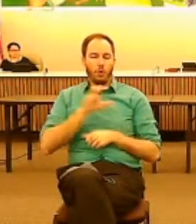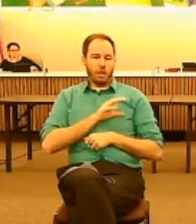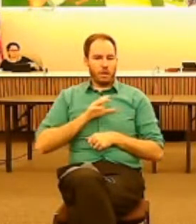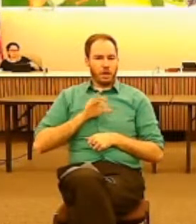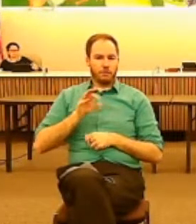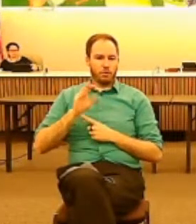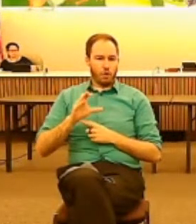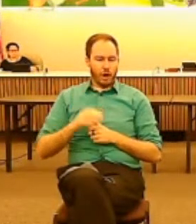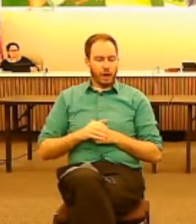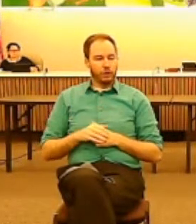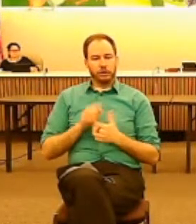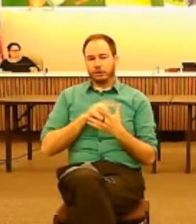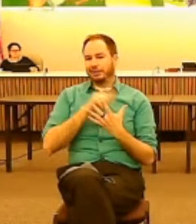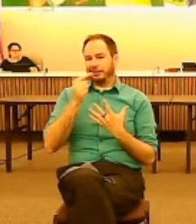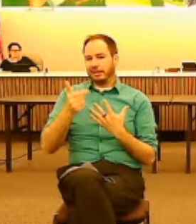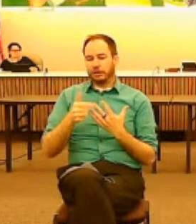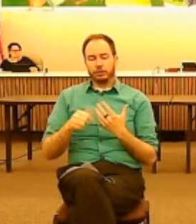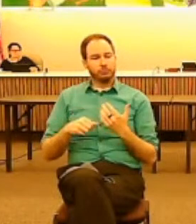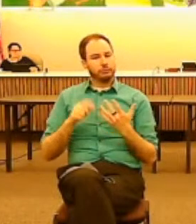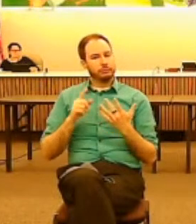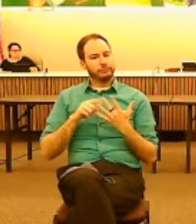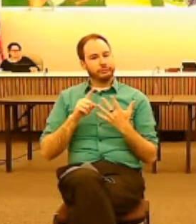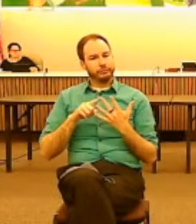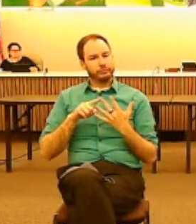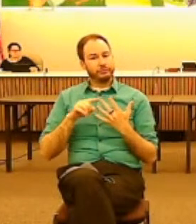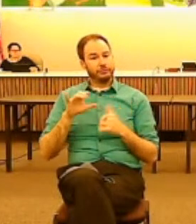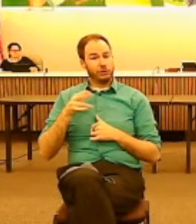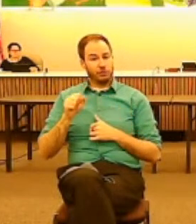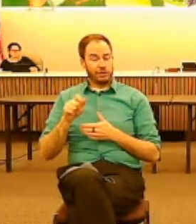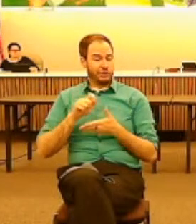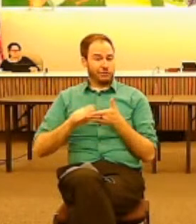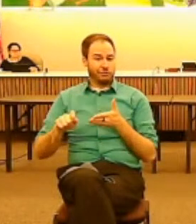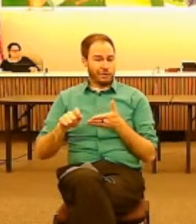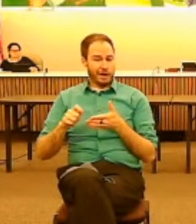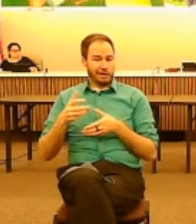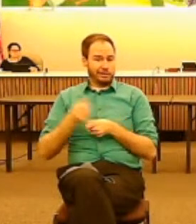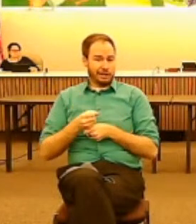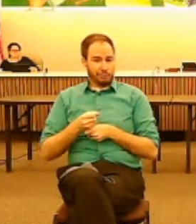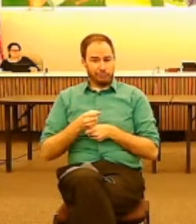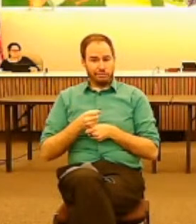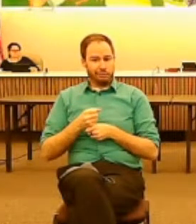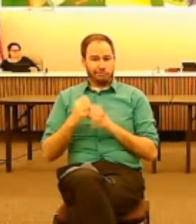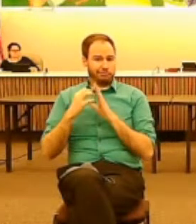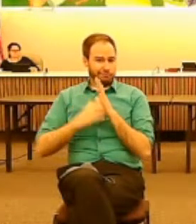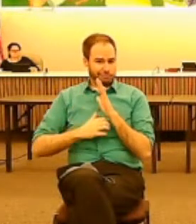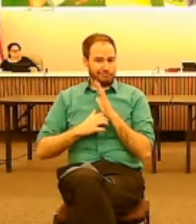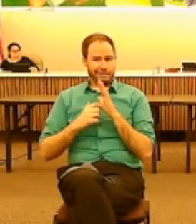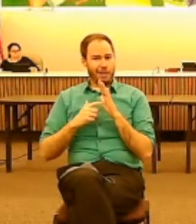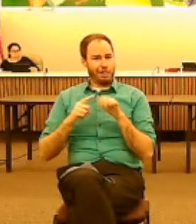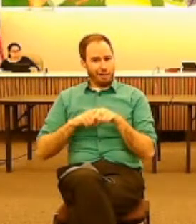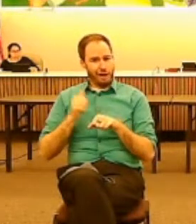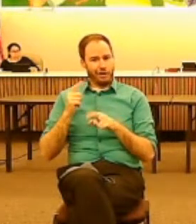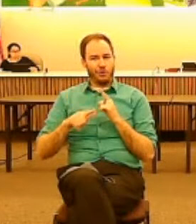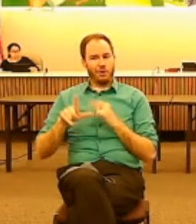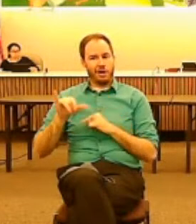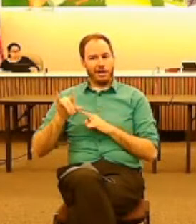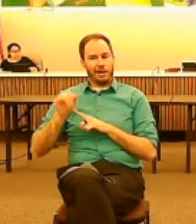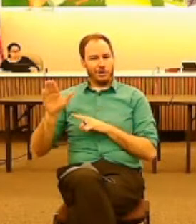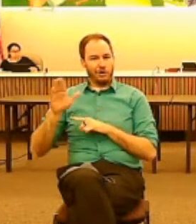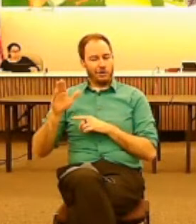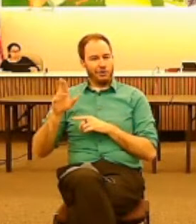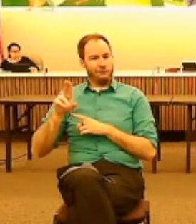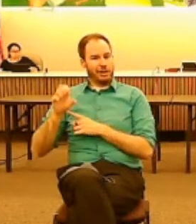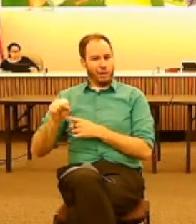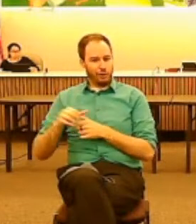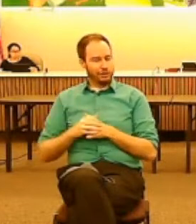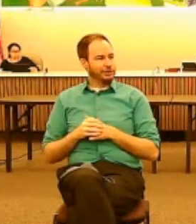Seconded. Okay, Chris writes a summary that's almost as long, I think it's longer than Linda's resolutions.